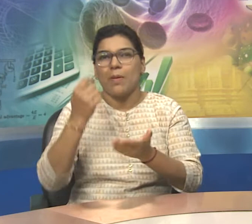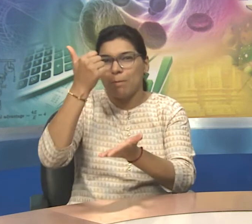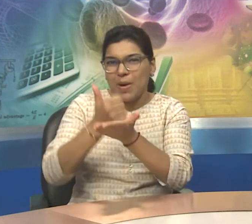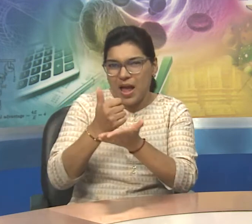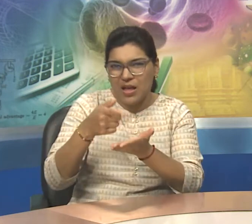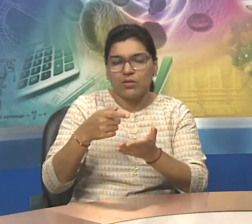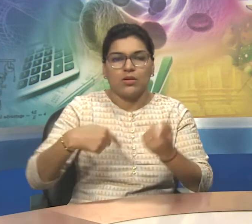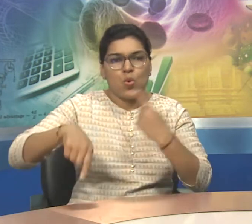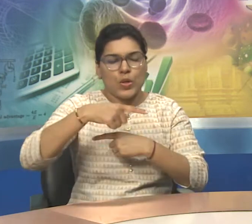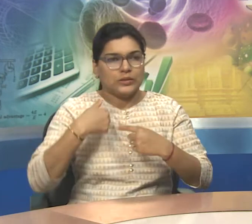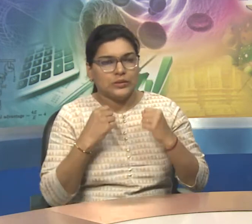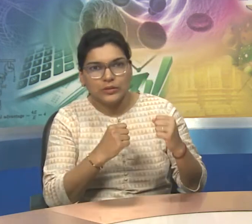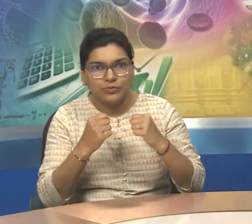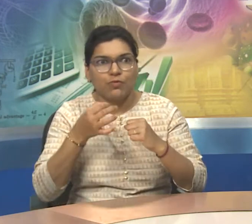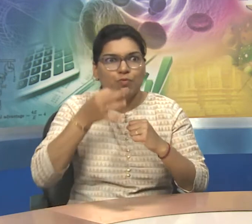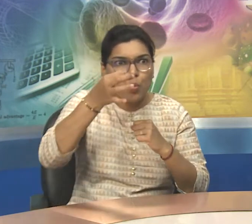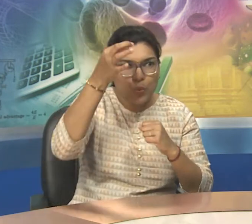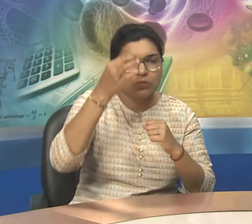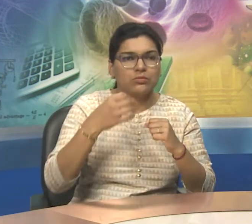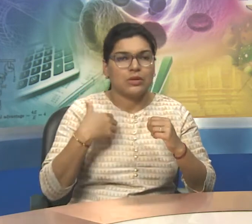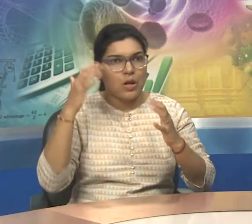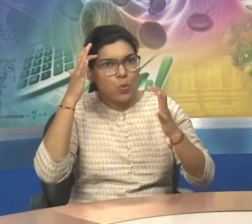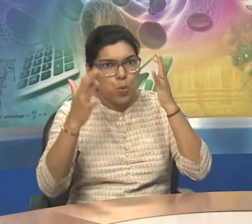means for the sake of